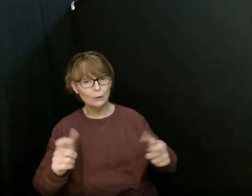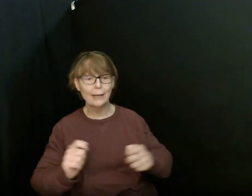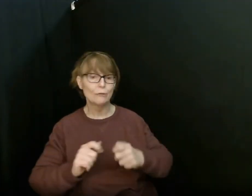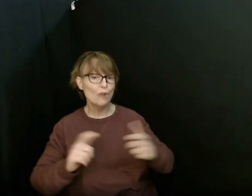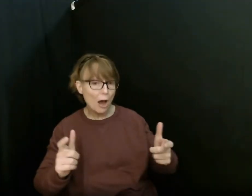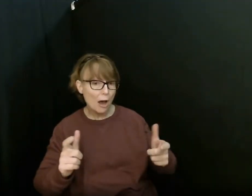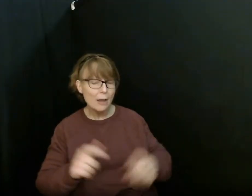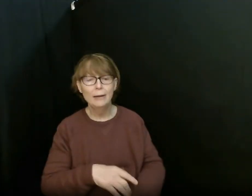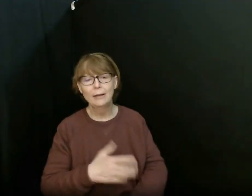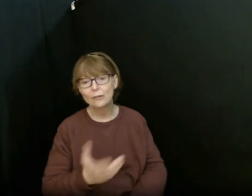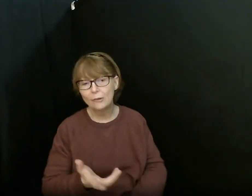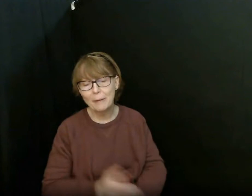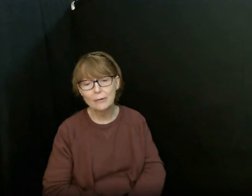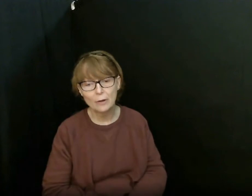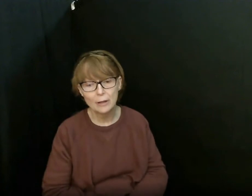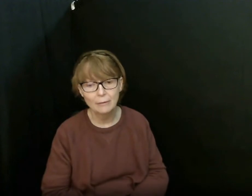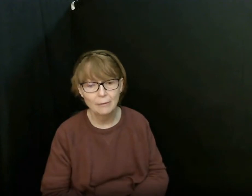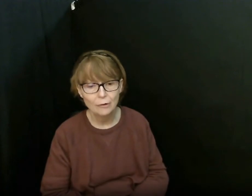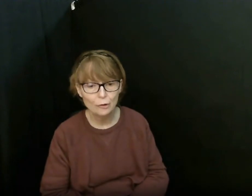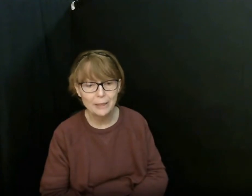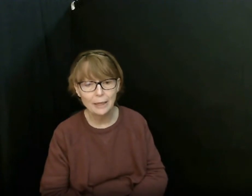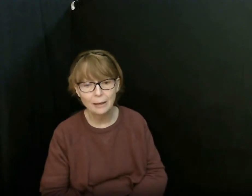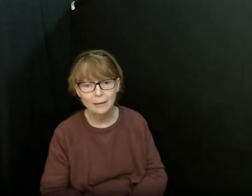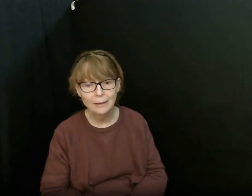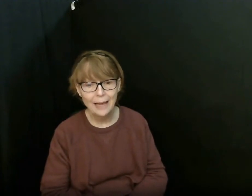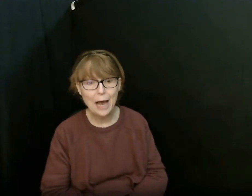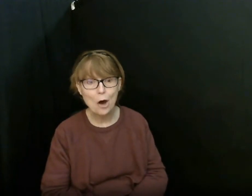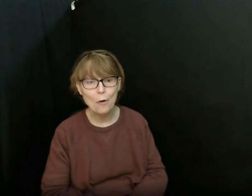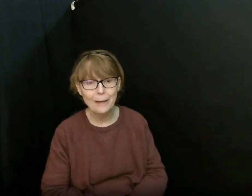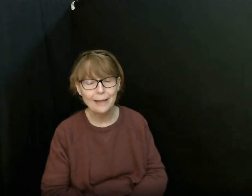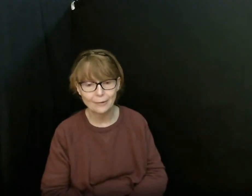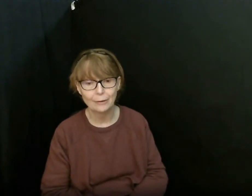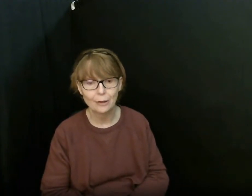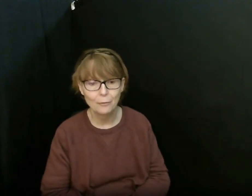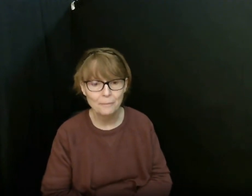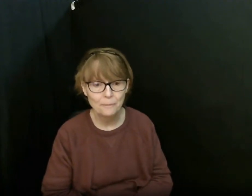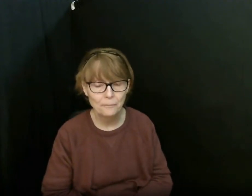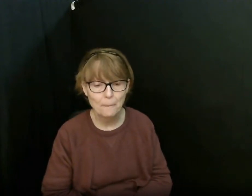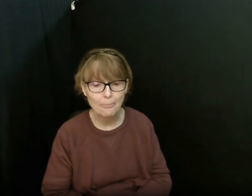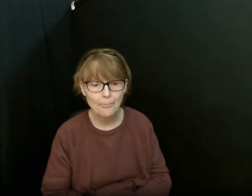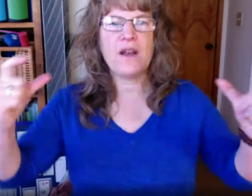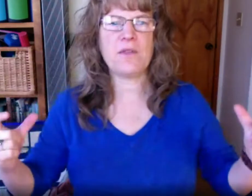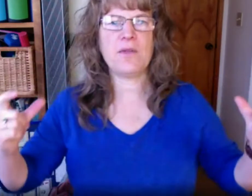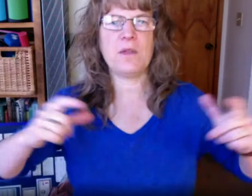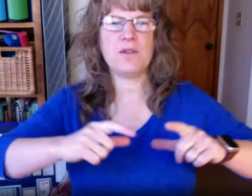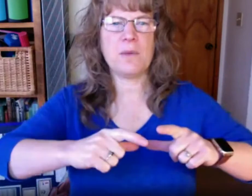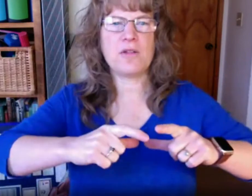have cha. Just depends on your meaning. And how then, big is it? You know. And then I'm assuming no matter how, you